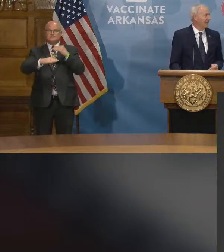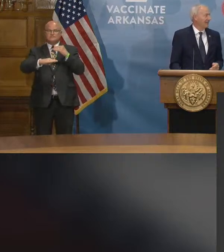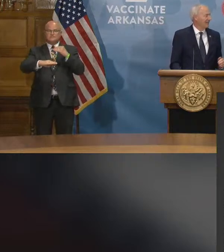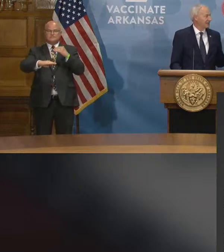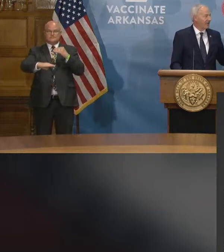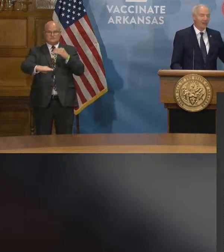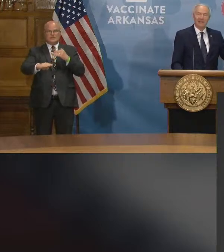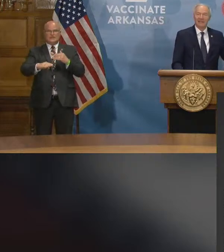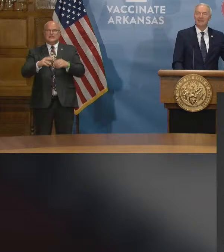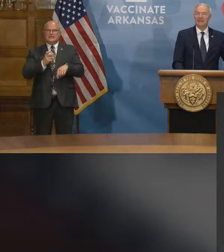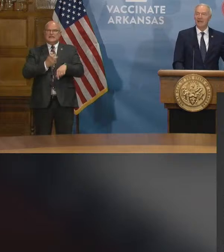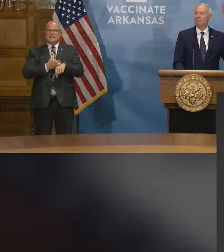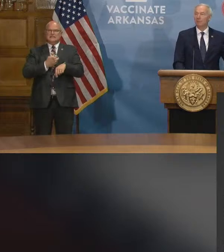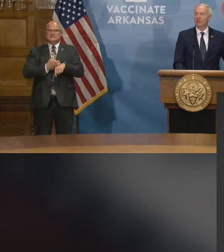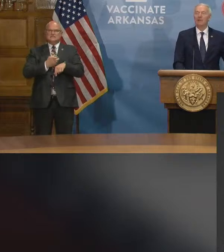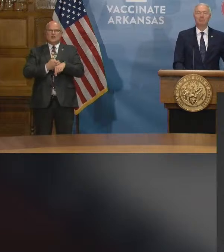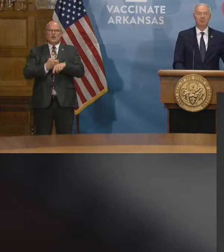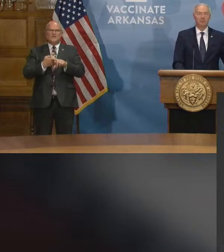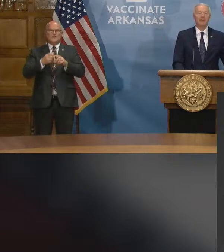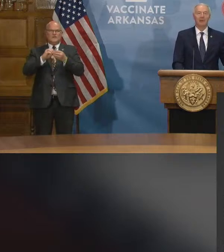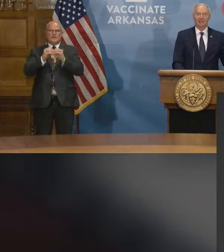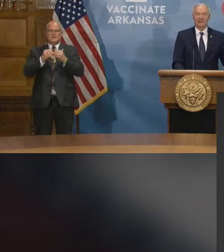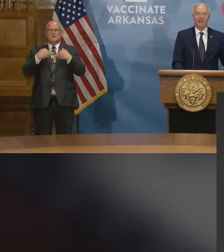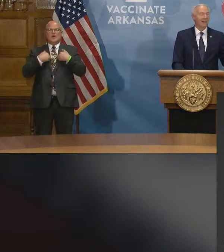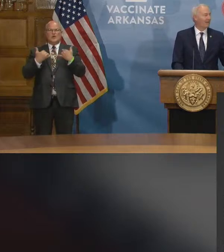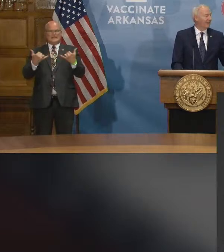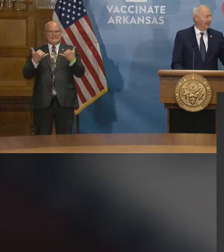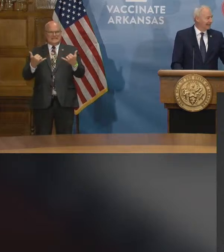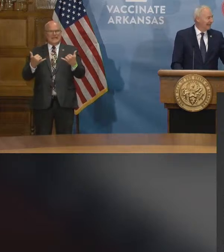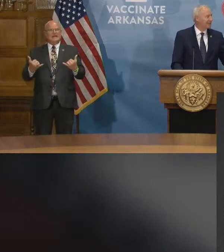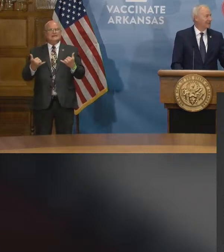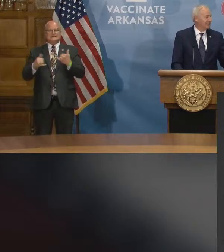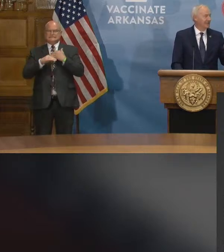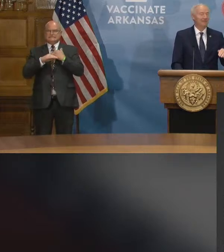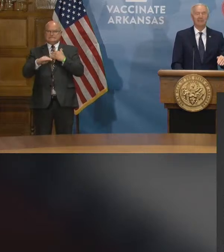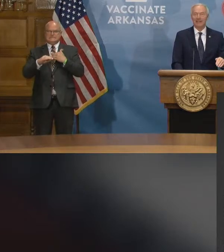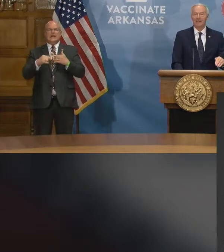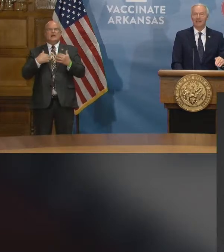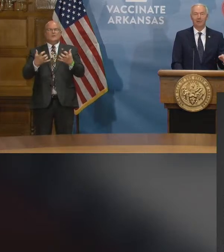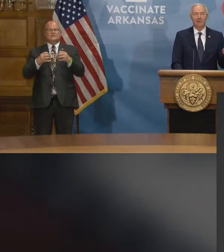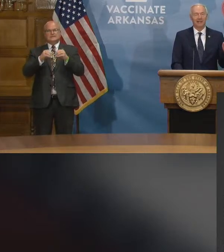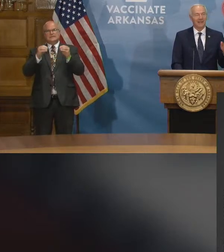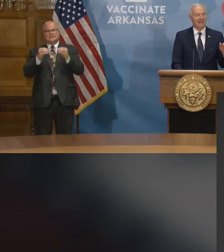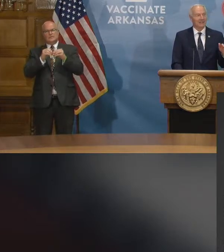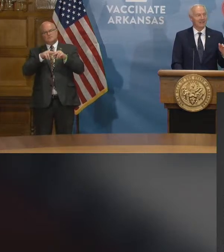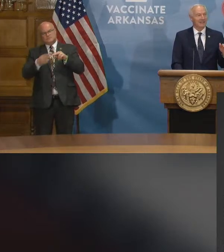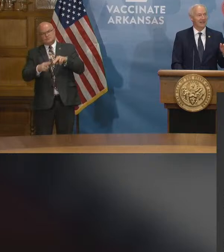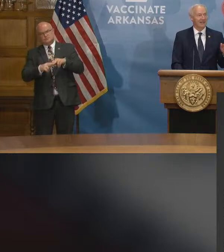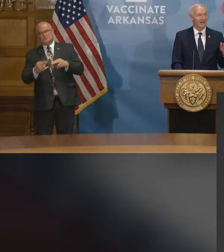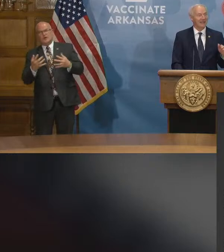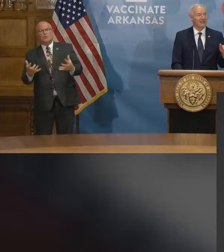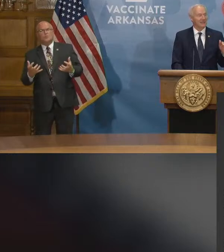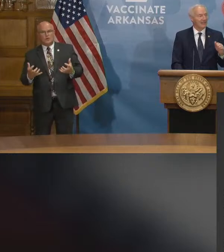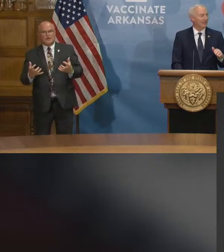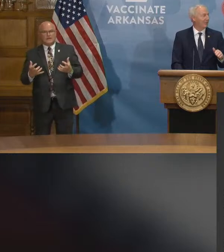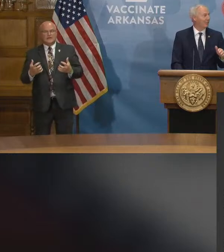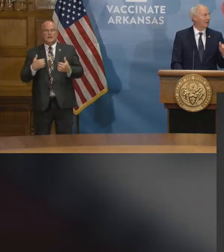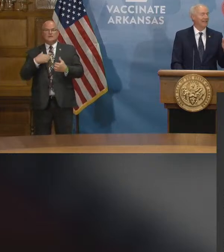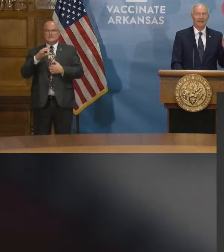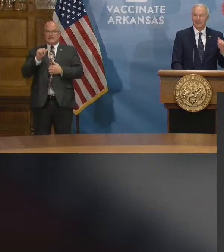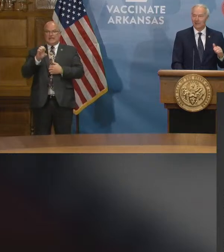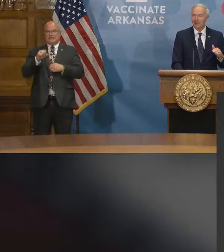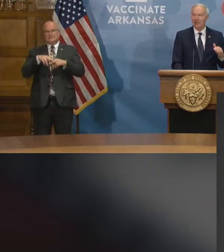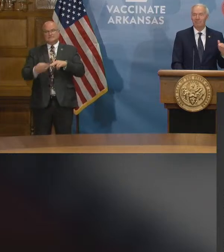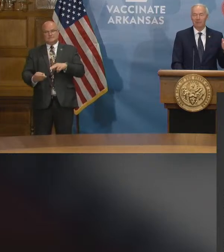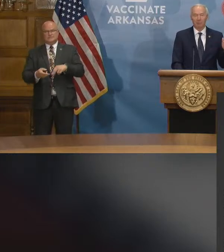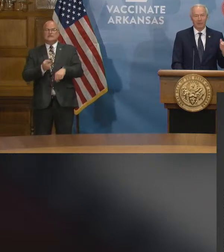down. It's hard to get it down from the numbers we are in now. I'd like to see it even down lower. I'd like to see our cases down